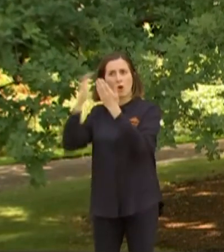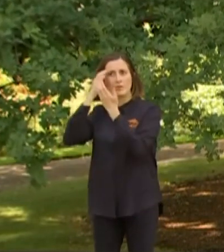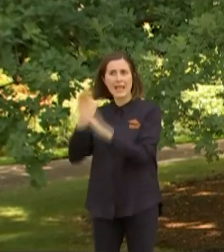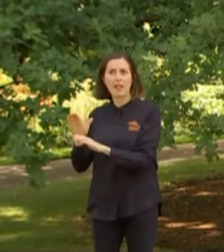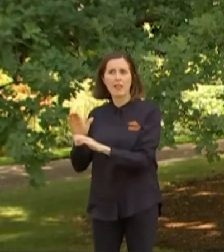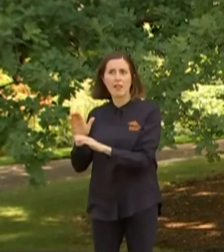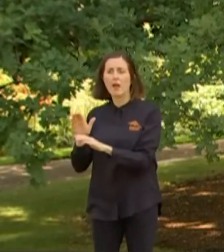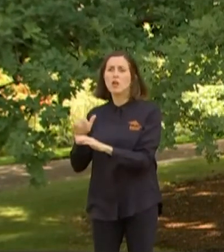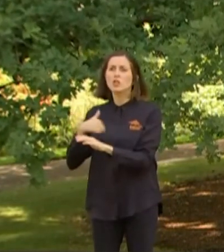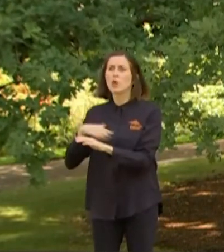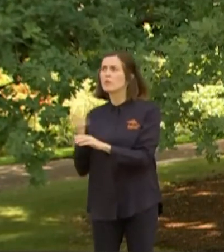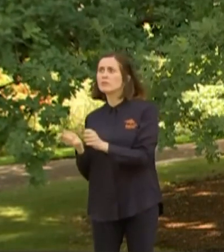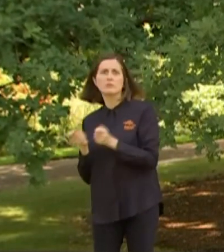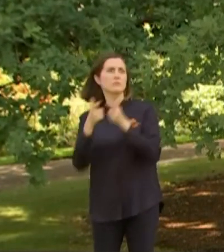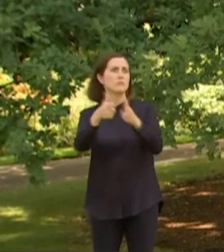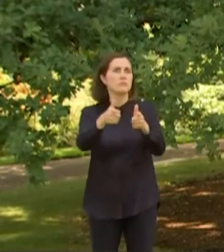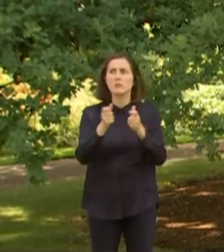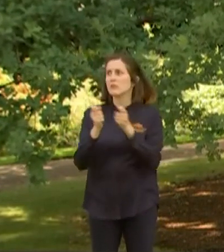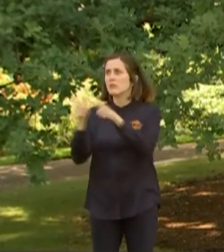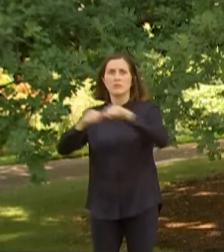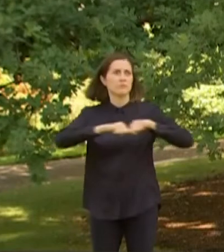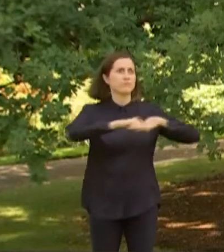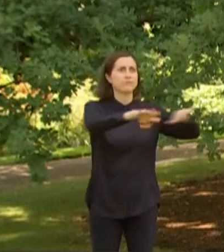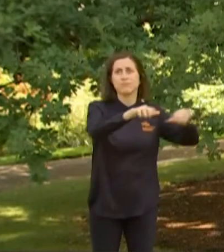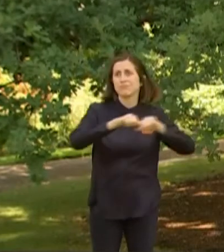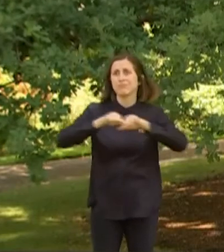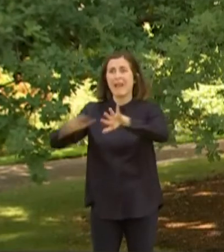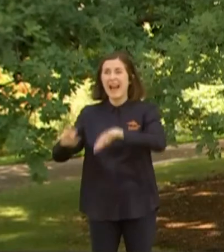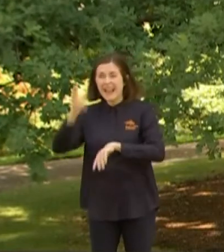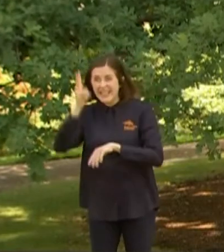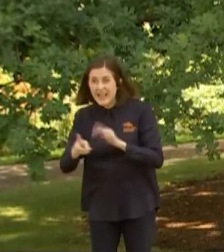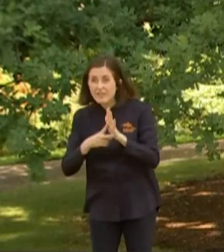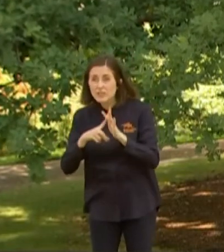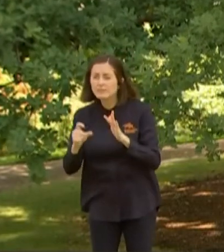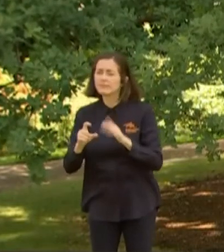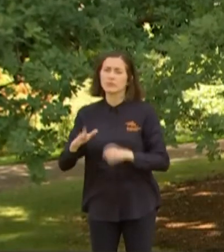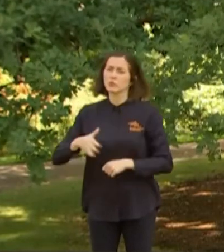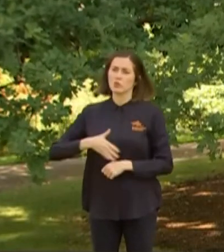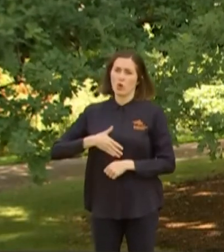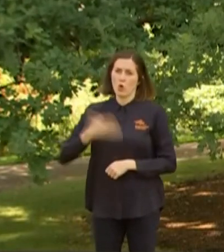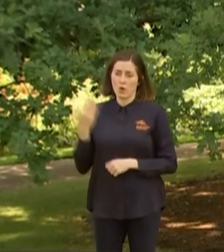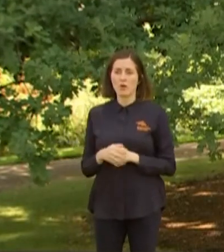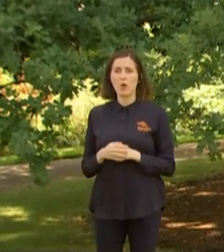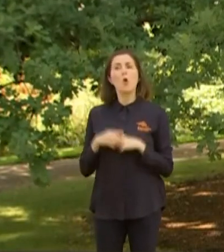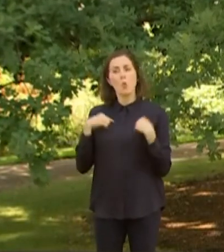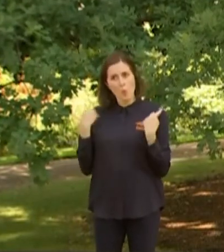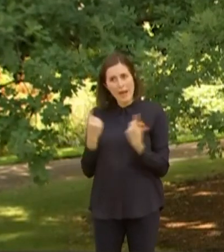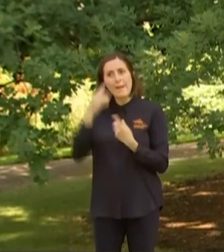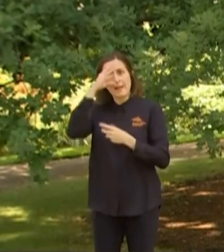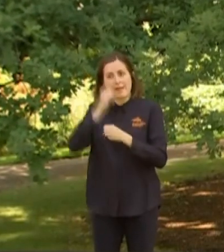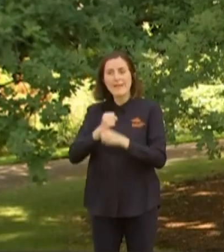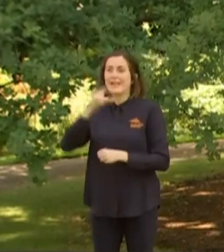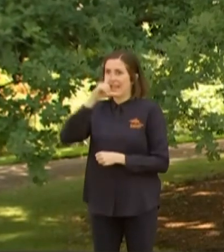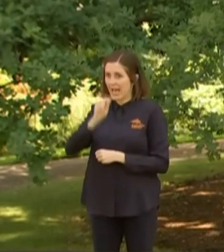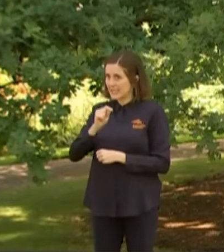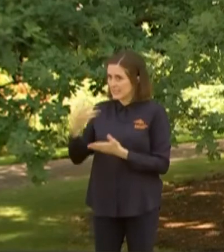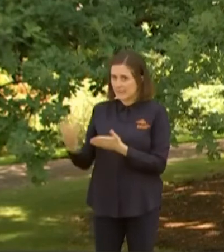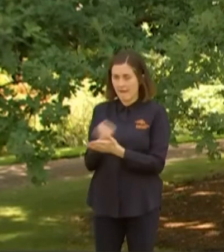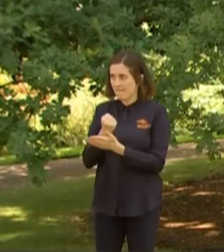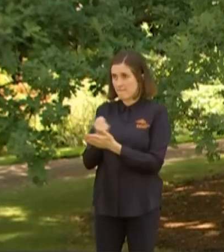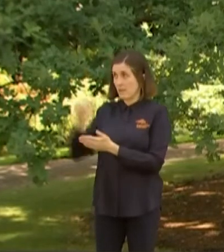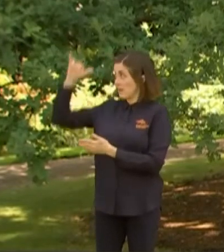down suburbs or metropolitan Melbourne or the entire state. And we're very confident that we'll be able to do that because of the planning, because of the learnings, and because of